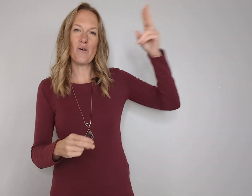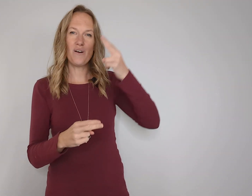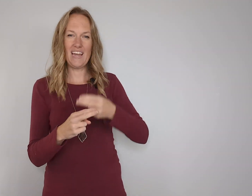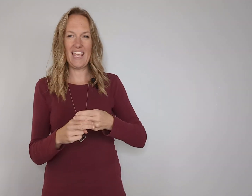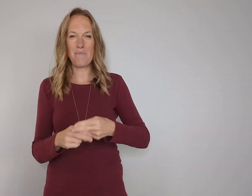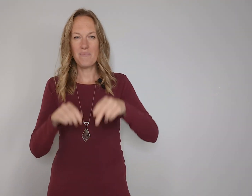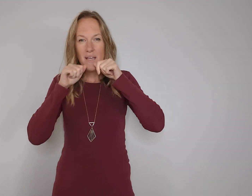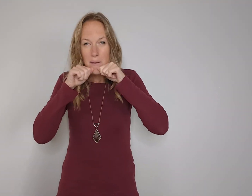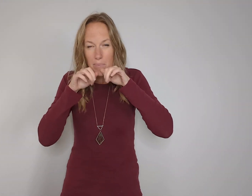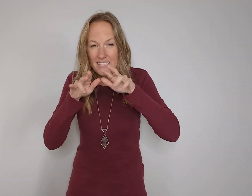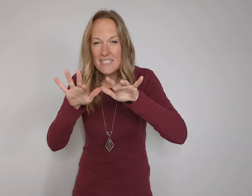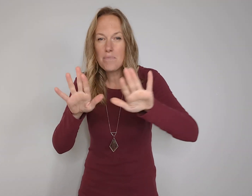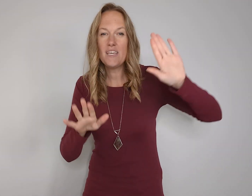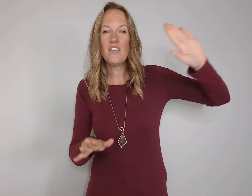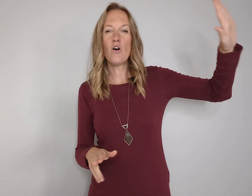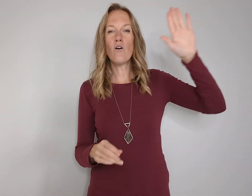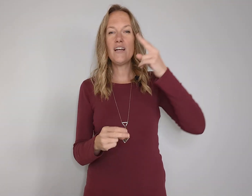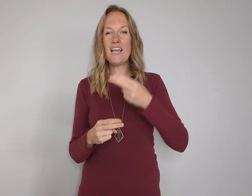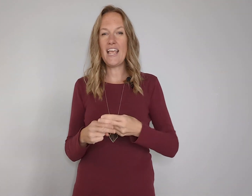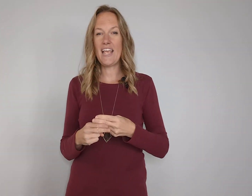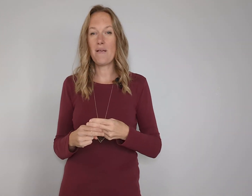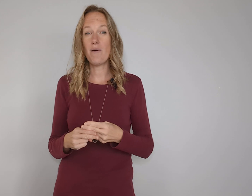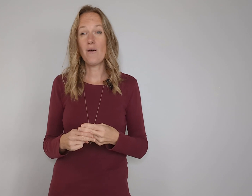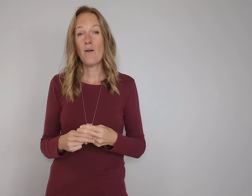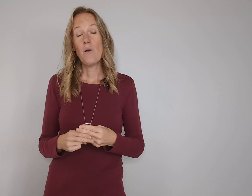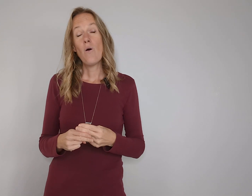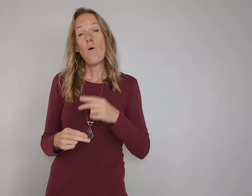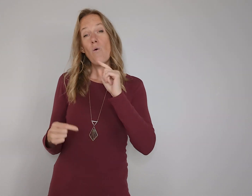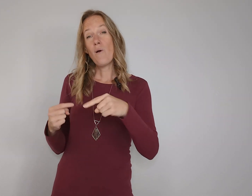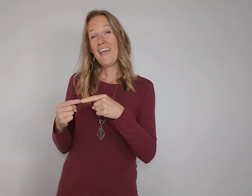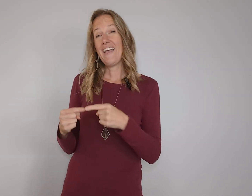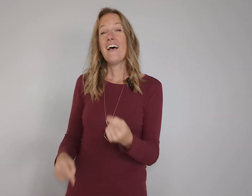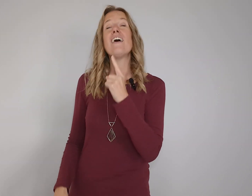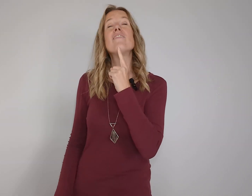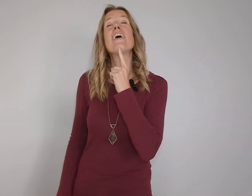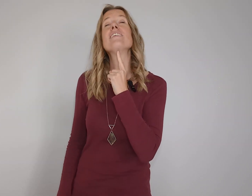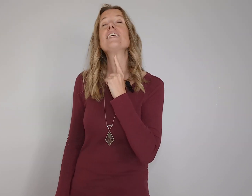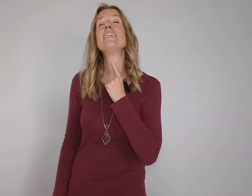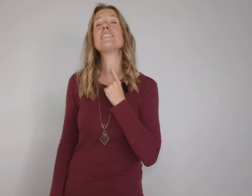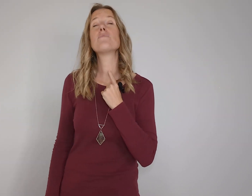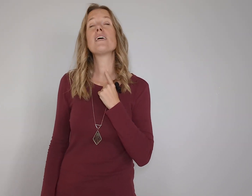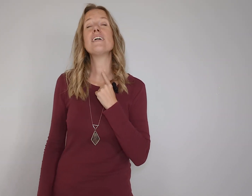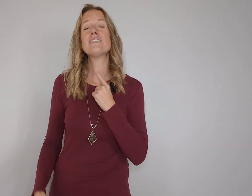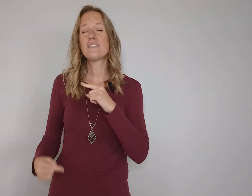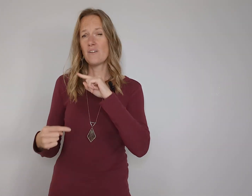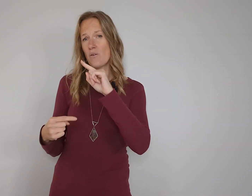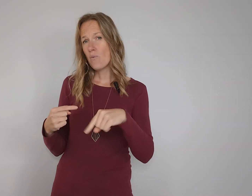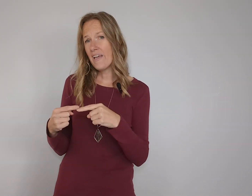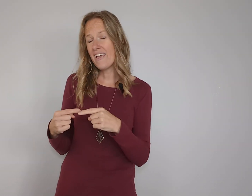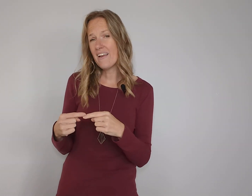your name. Blessed be your name when I'm found in the desert place, when